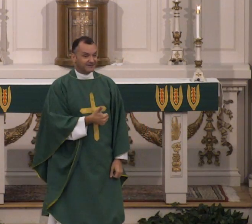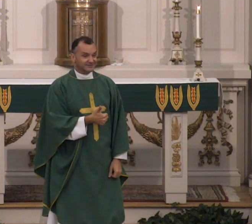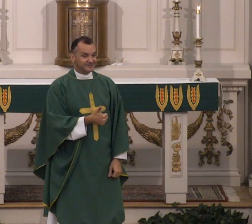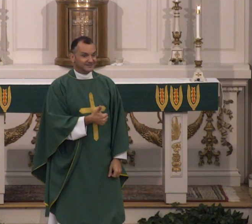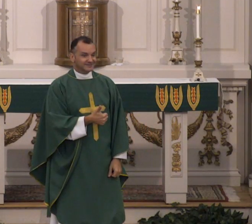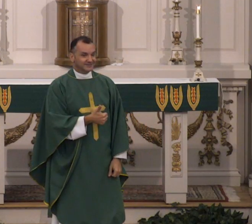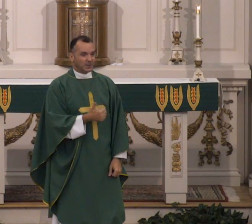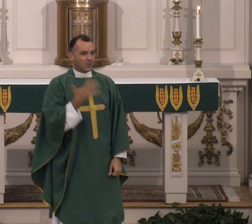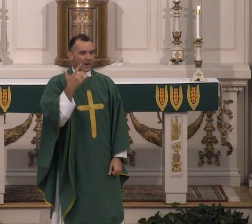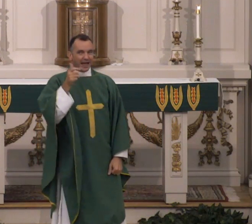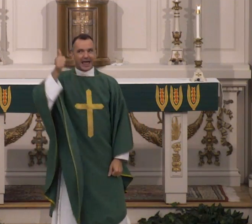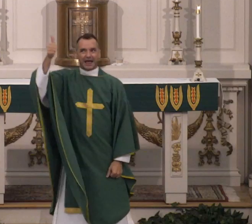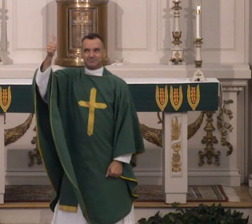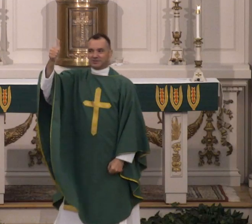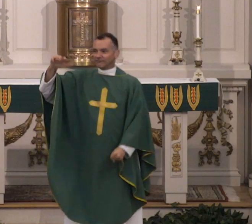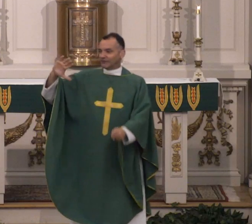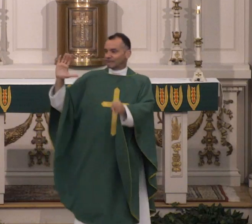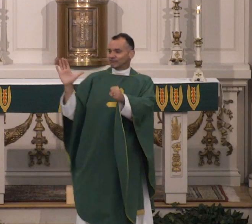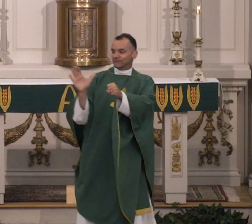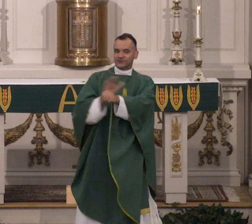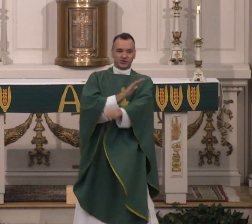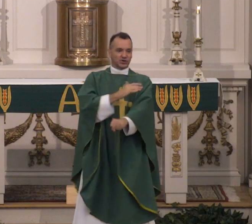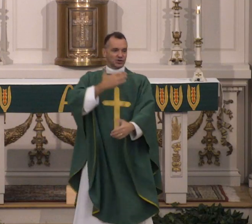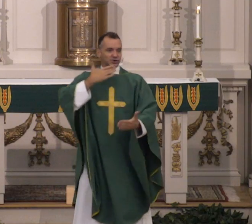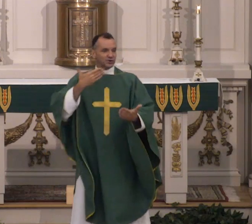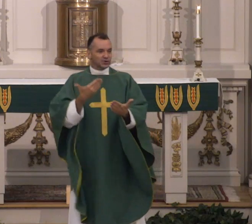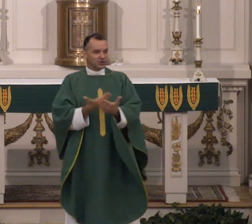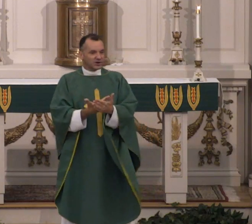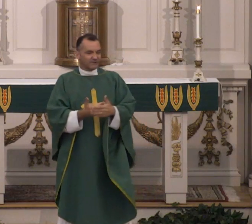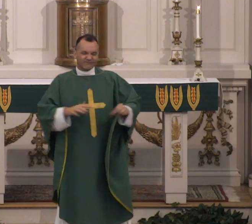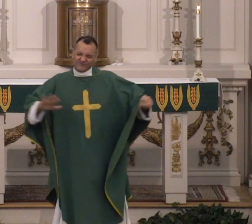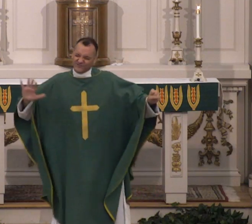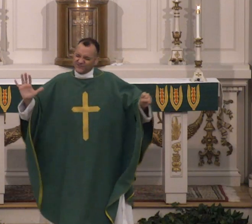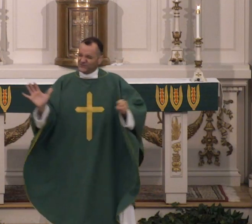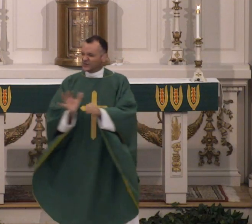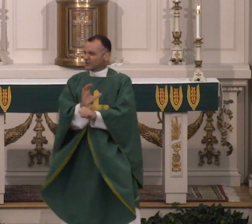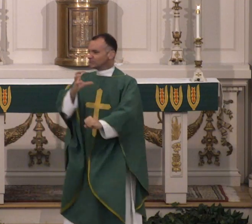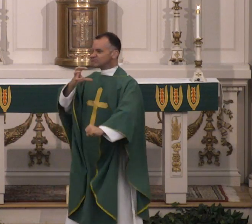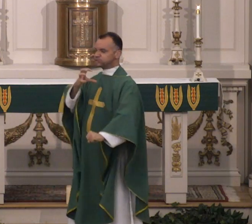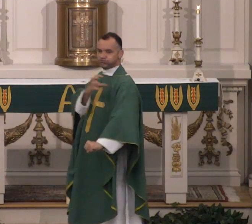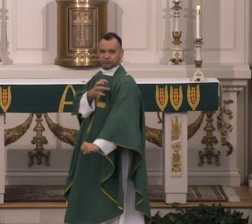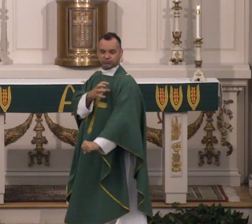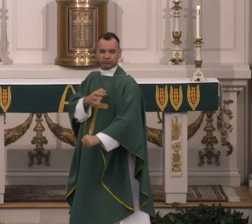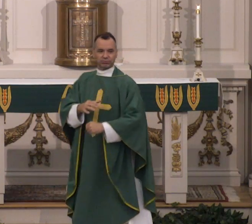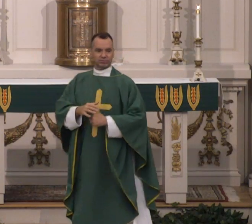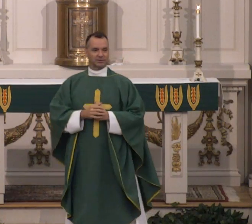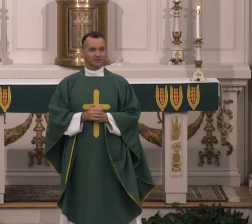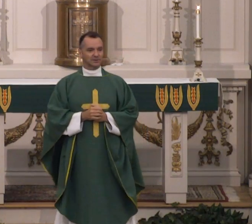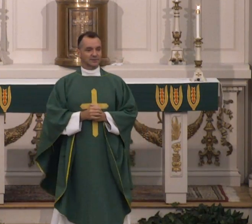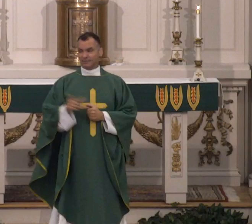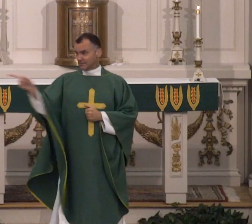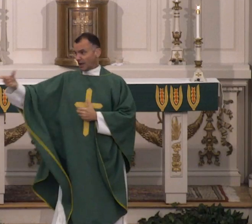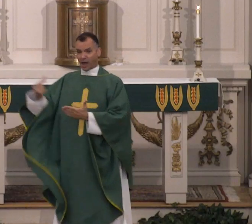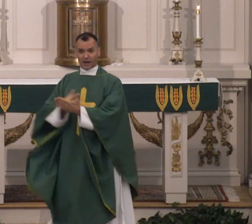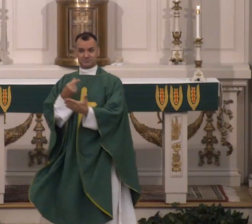We don't know fully, we can't understand fully his image. We know he is good. We know he is powerful.